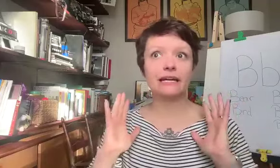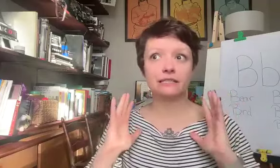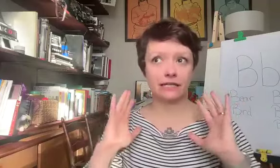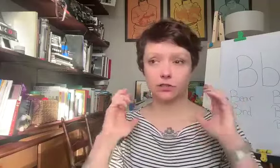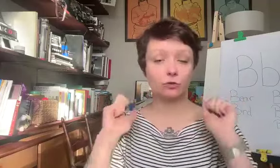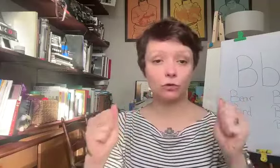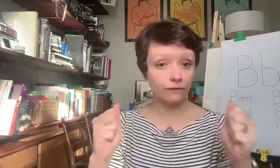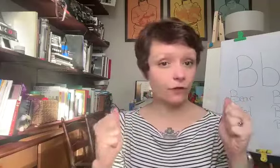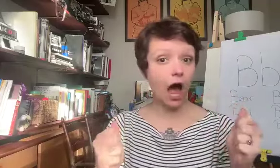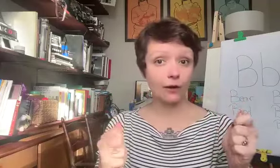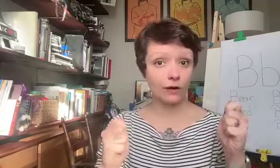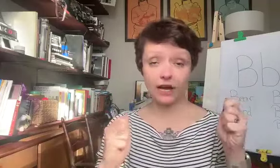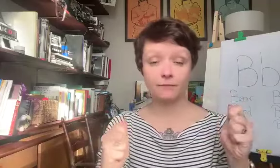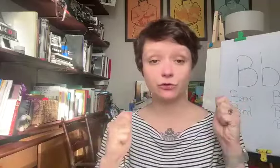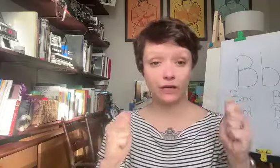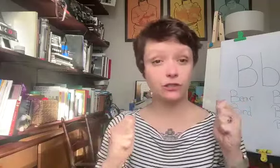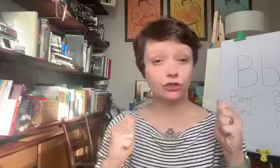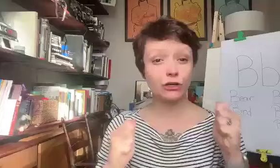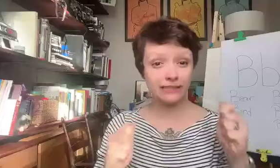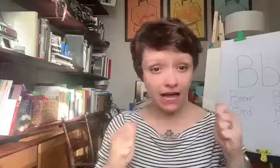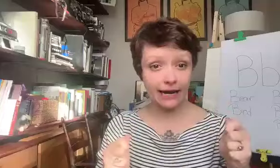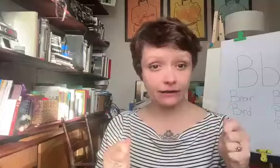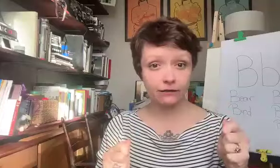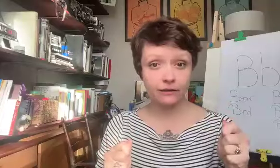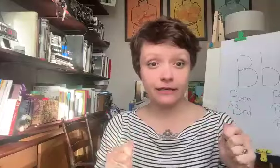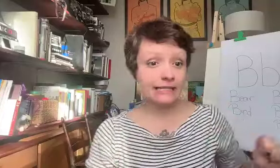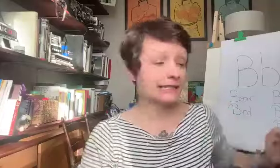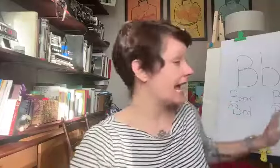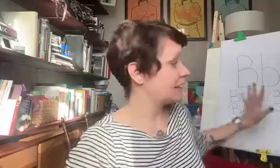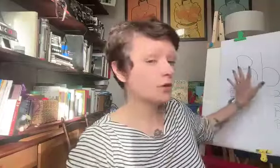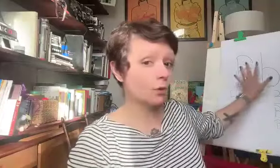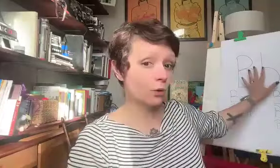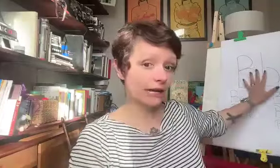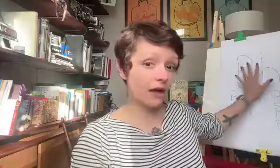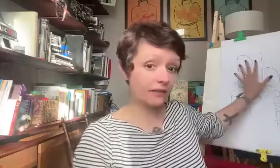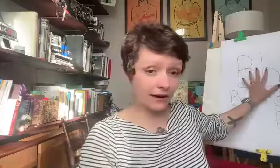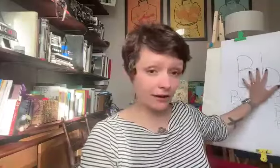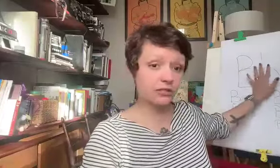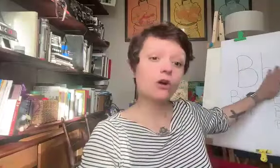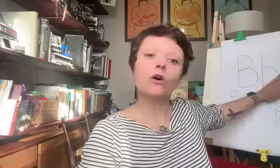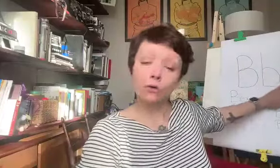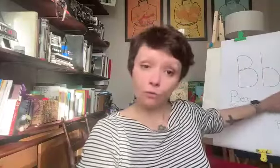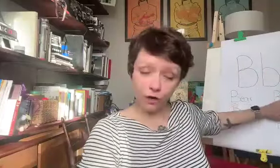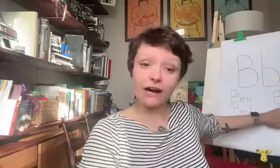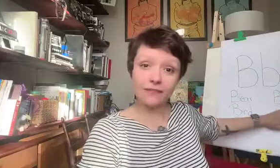My biggest like school of thought when it comes to inserting sign is, again, if you're working on the letters, work on it